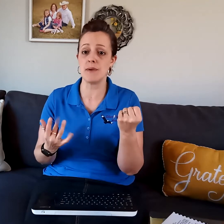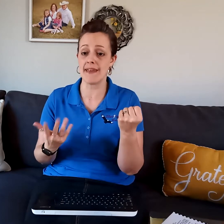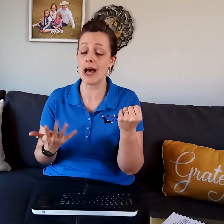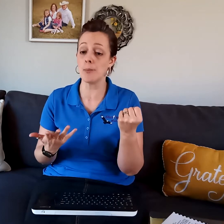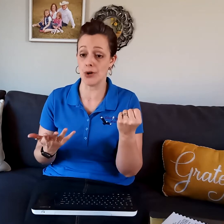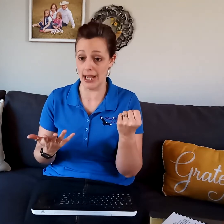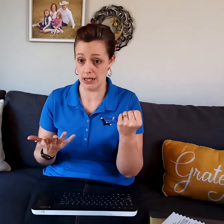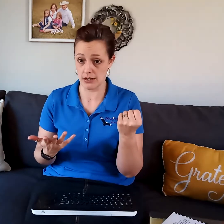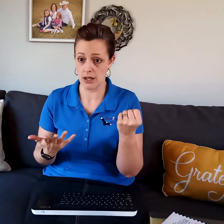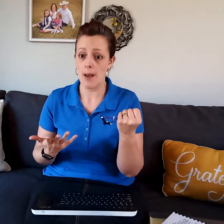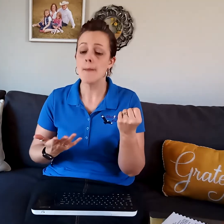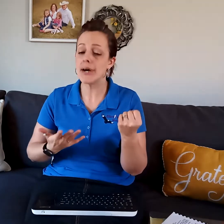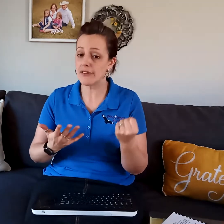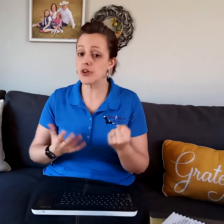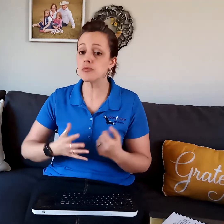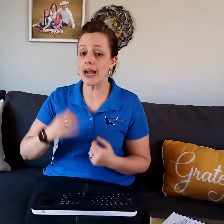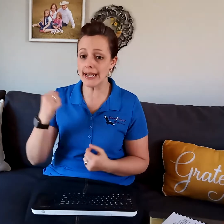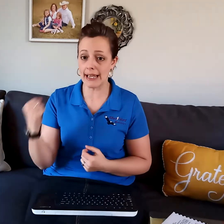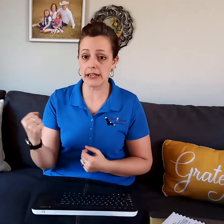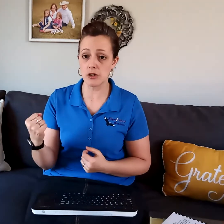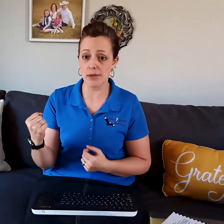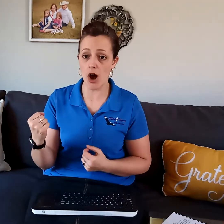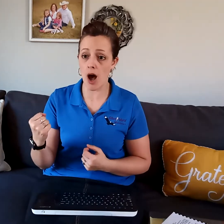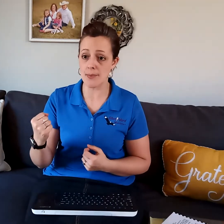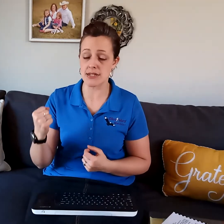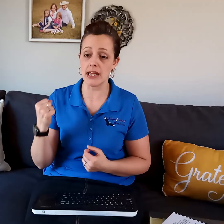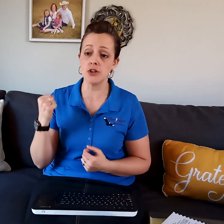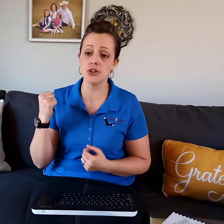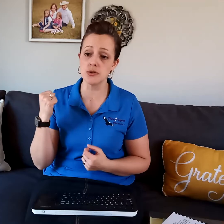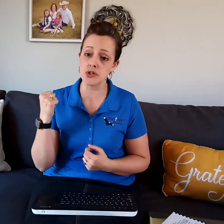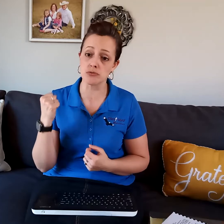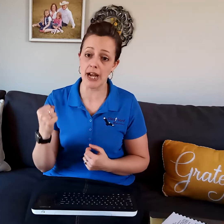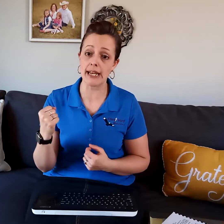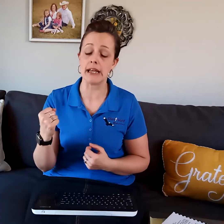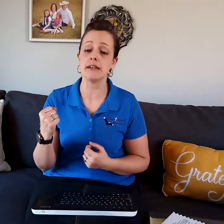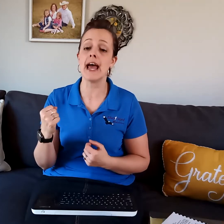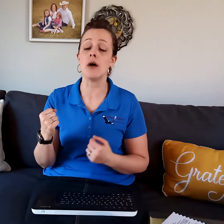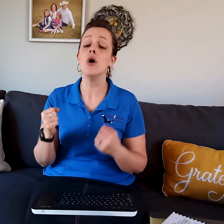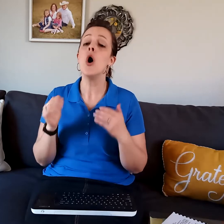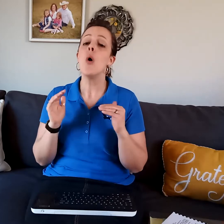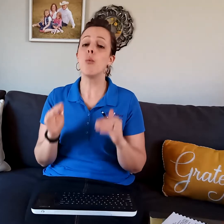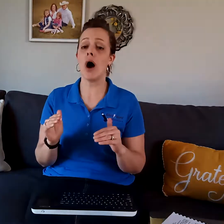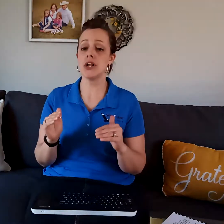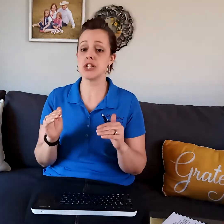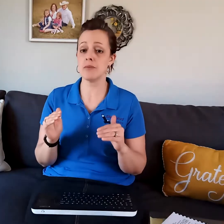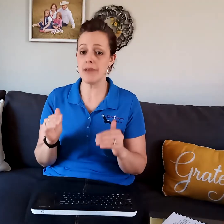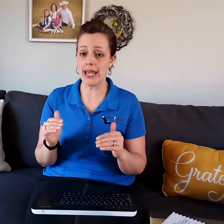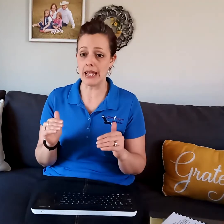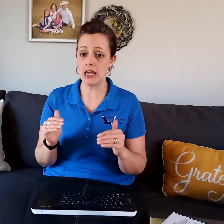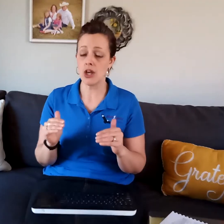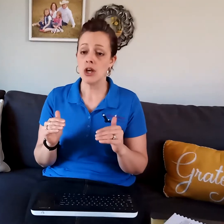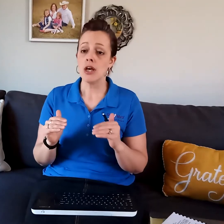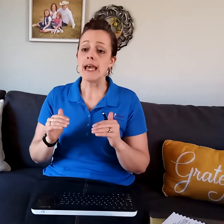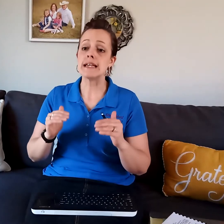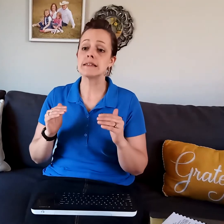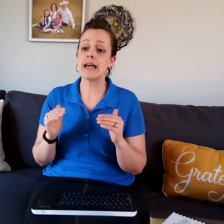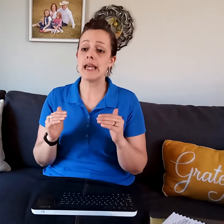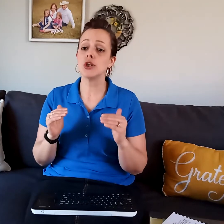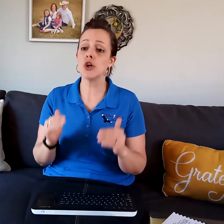the helper hand. But if you're right-handed, it'll be opposite, and you'll use your right hand. Now, watching me is like looking